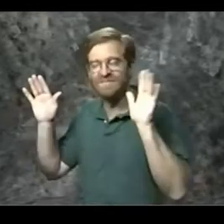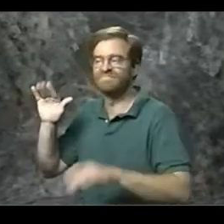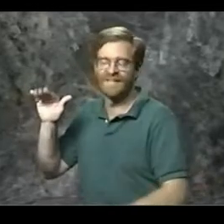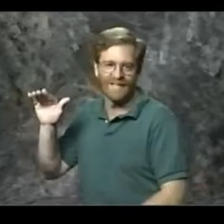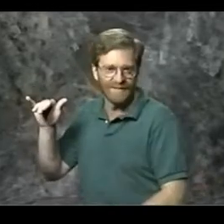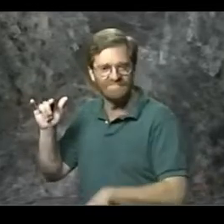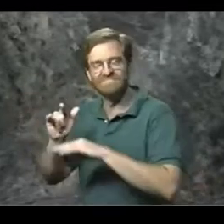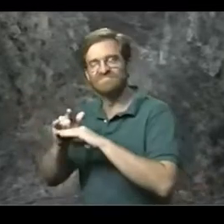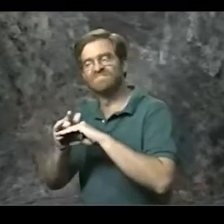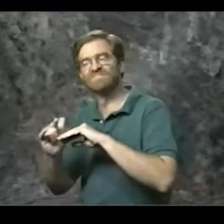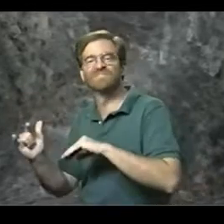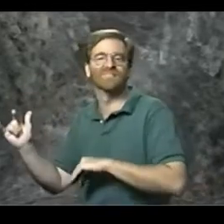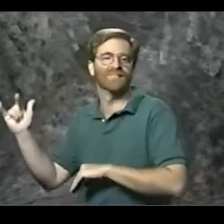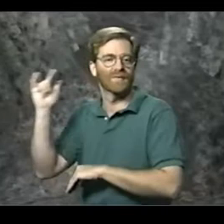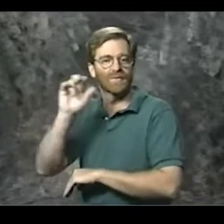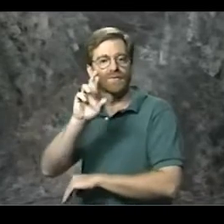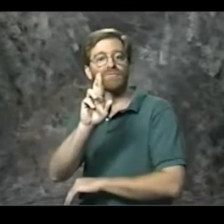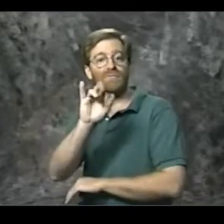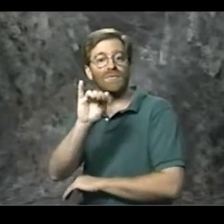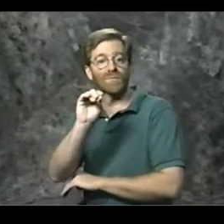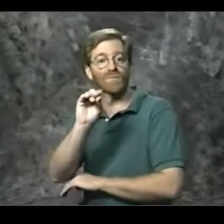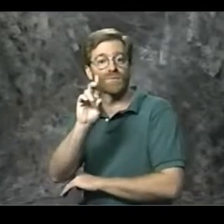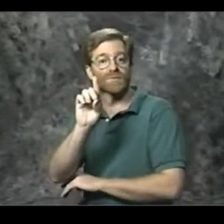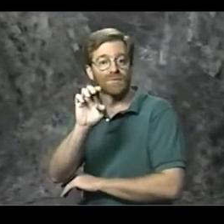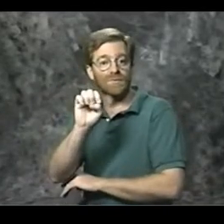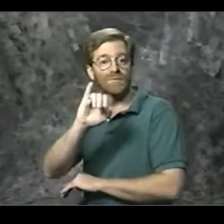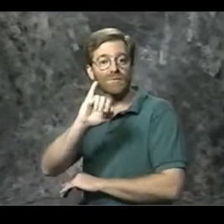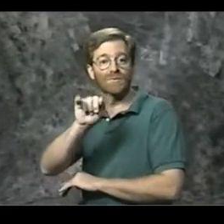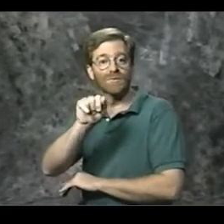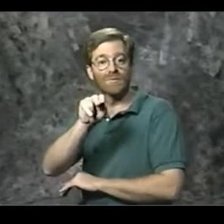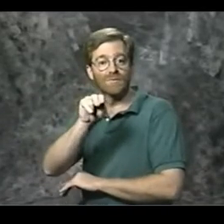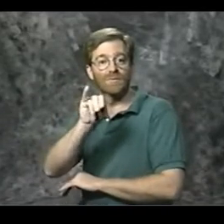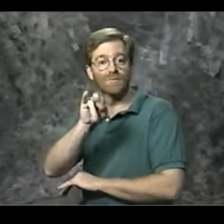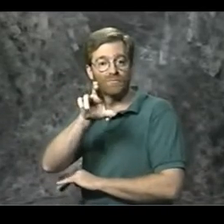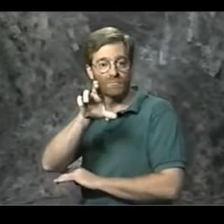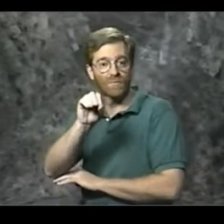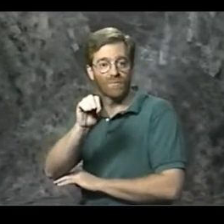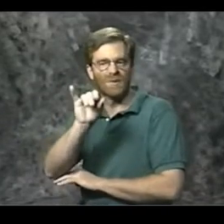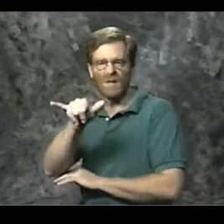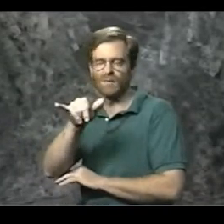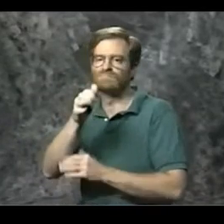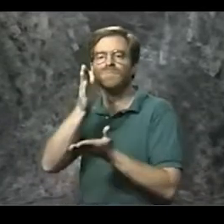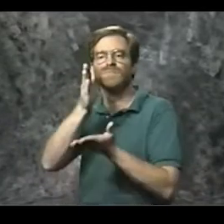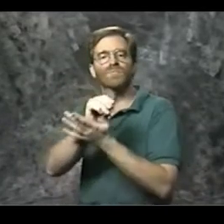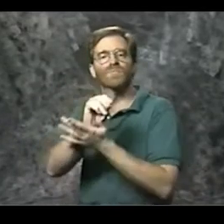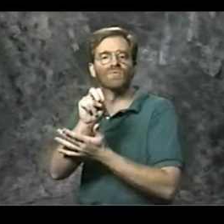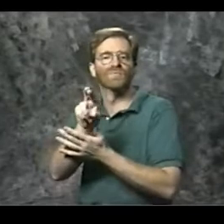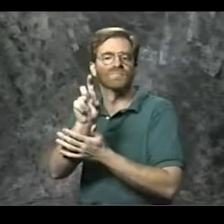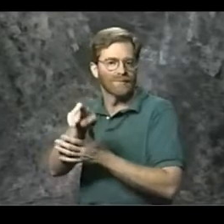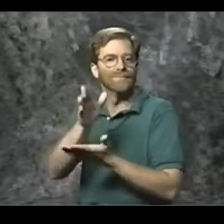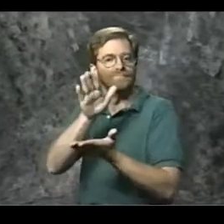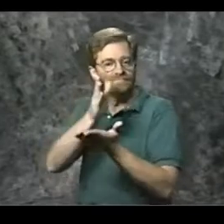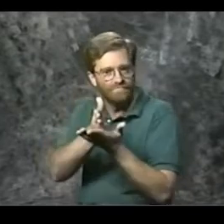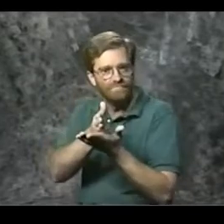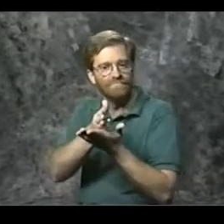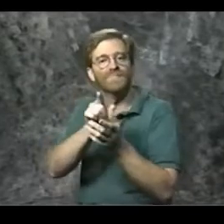and assisting with that. And it was so nice seeing them all grow and develop the language. But I had to